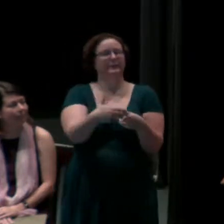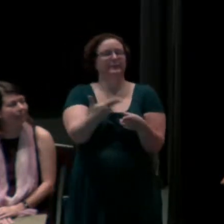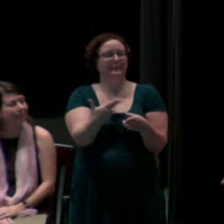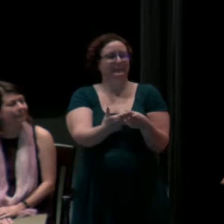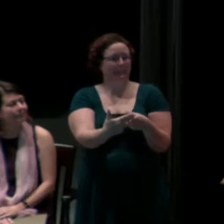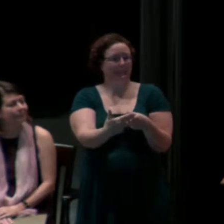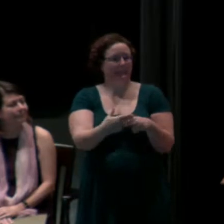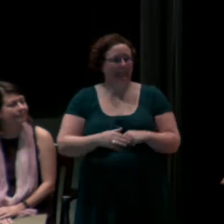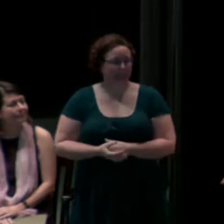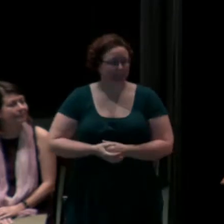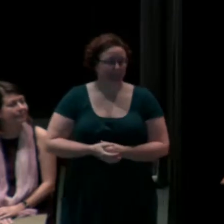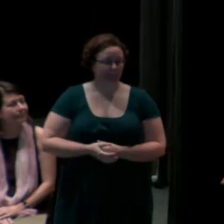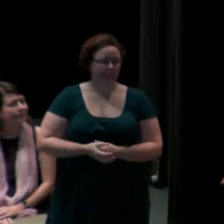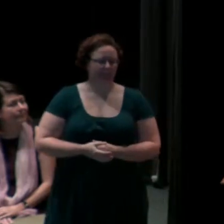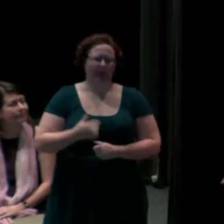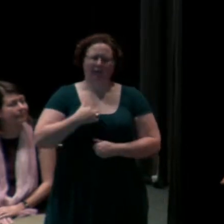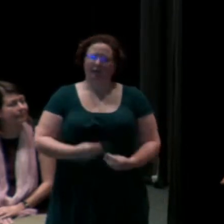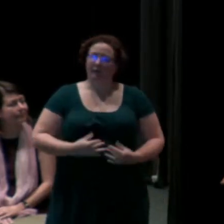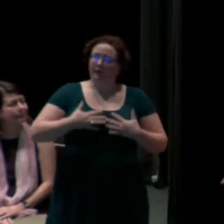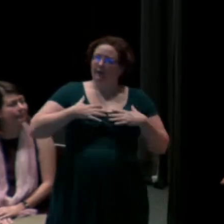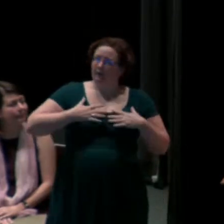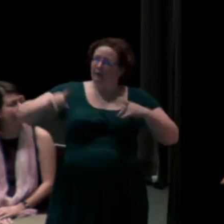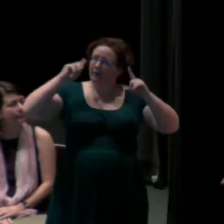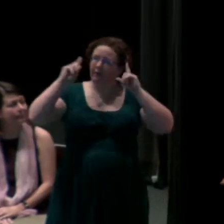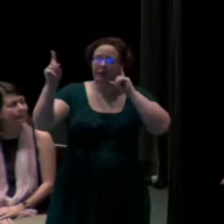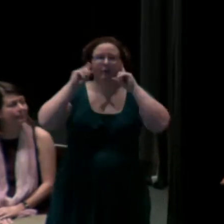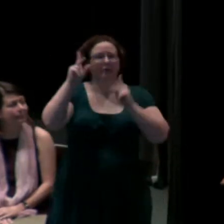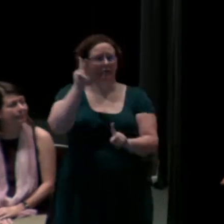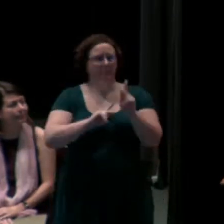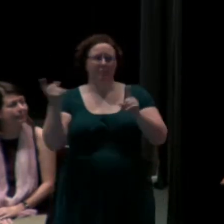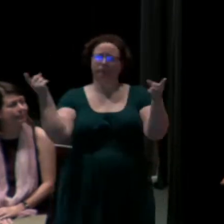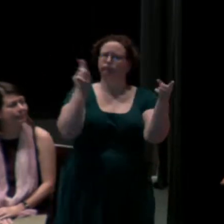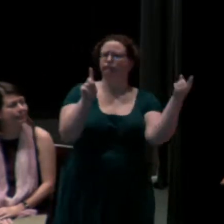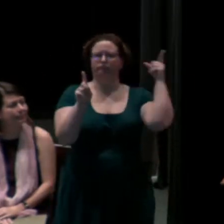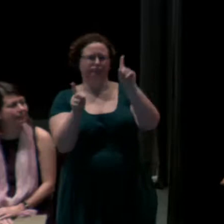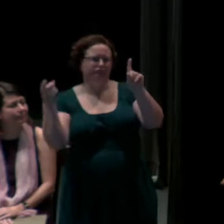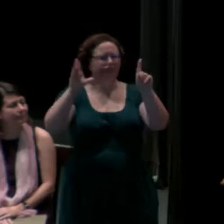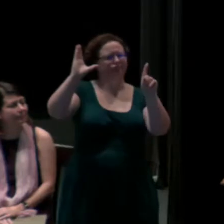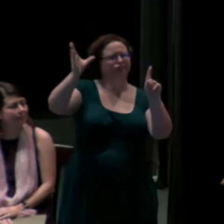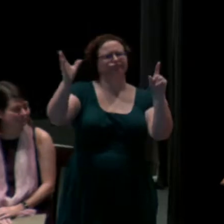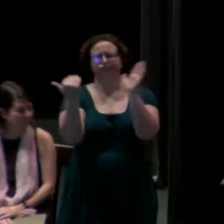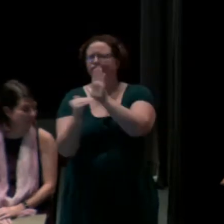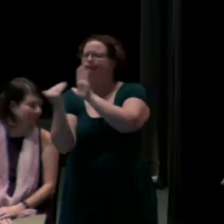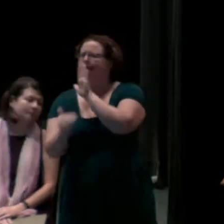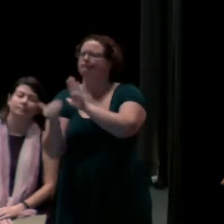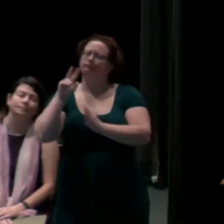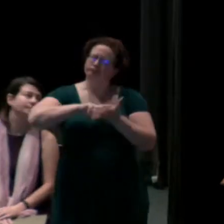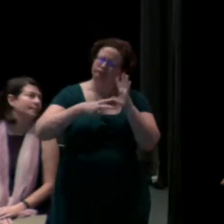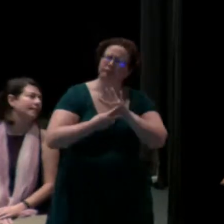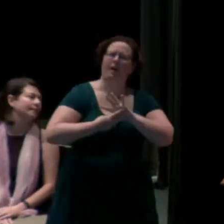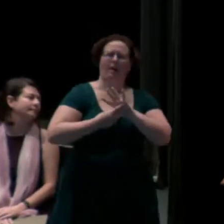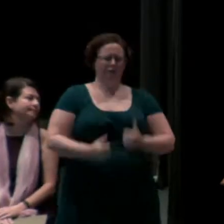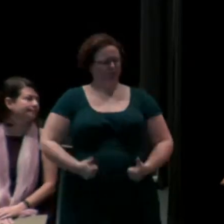the honor pledge. I was moved when I heard Scotty after Scotty step up to the microphone to tell us what it meant to live